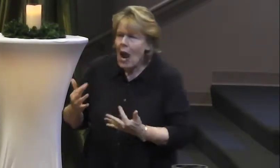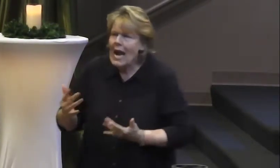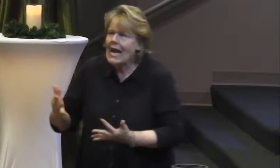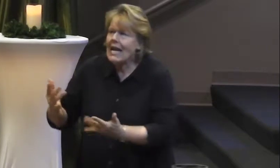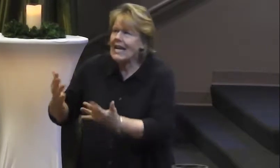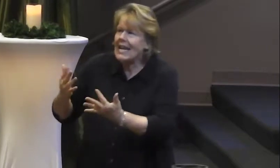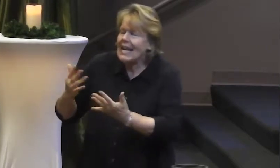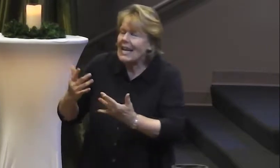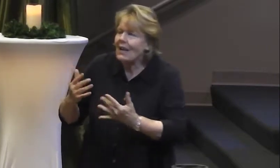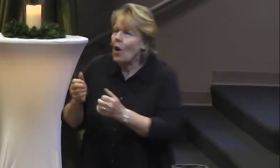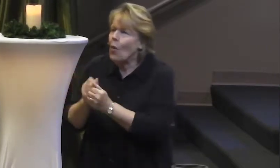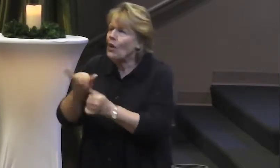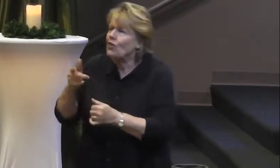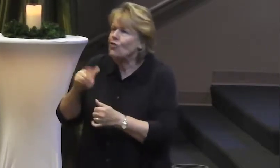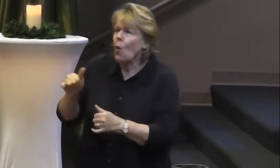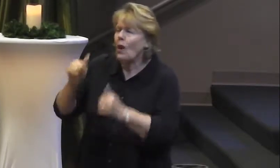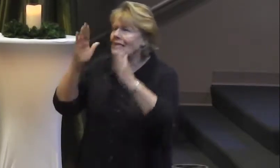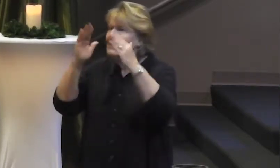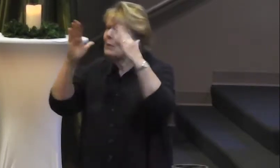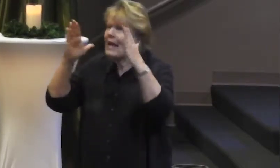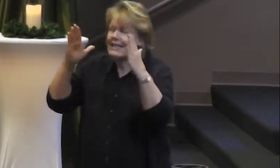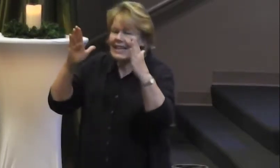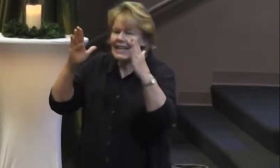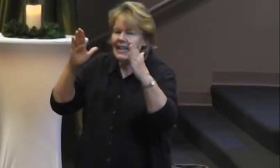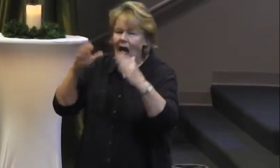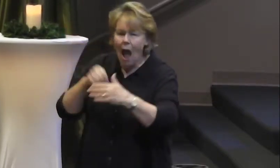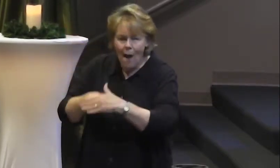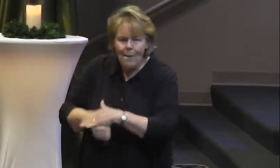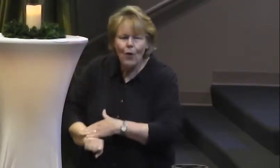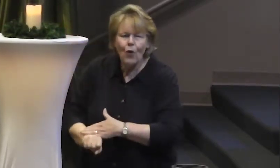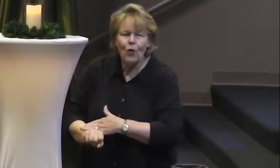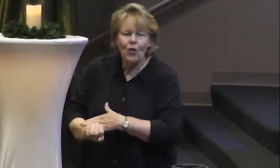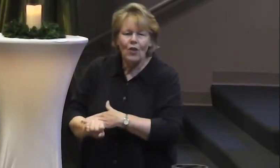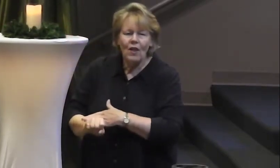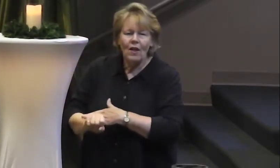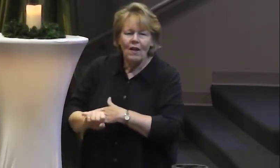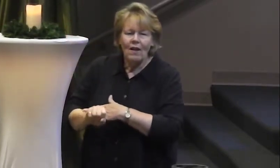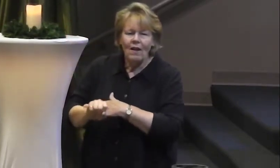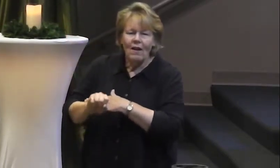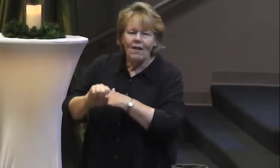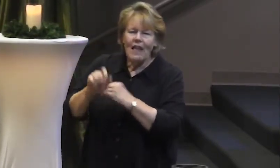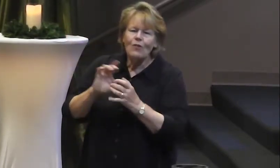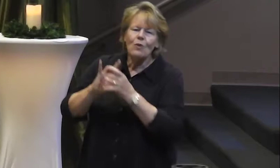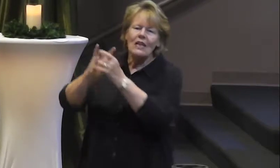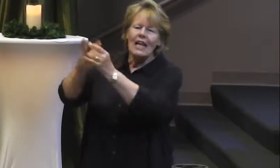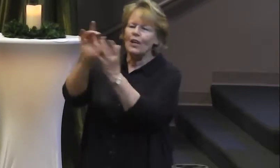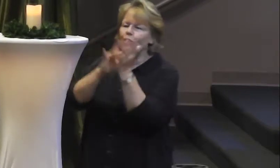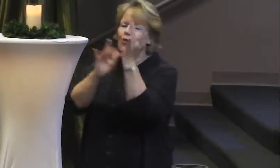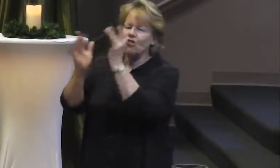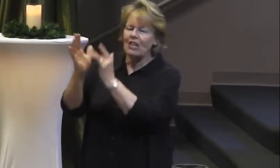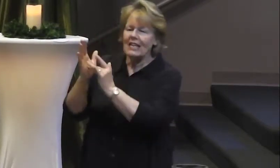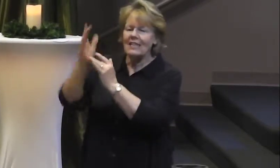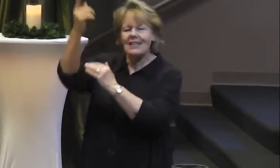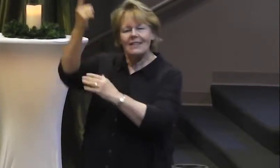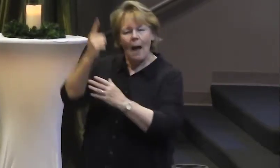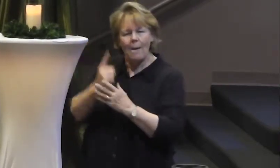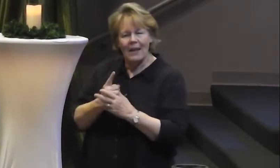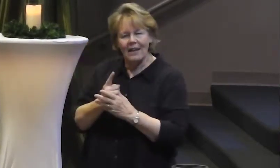It's us. It's all who simply look to Jesus. And it's the liberation of the children of God.